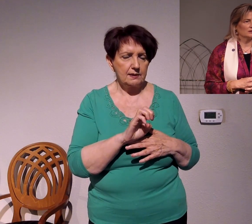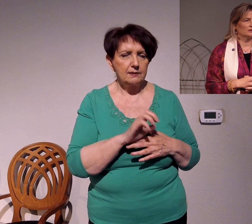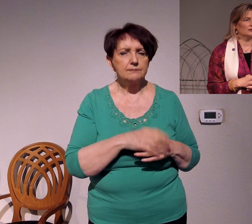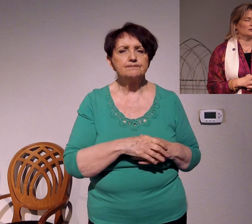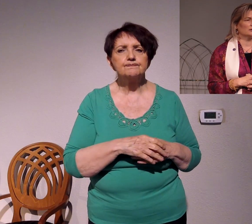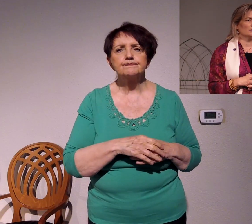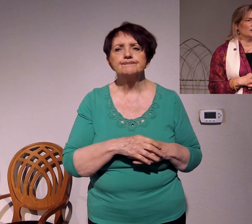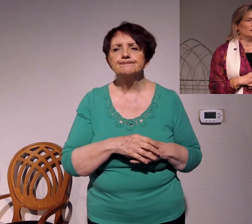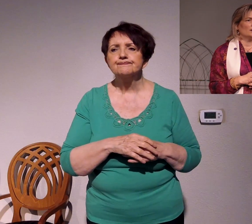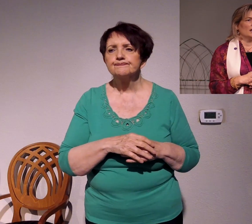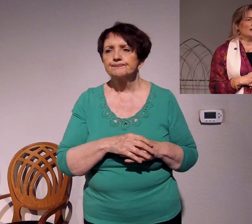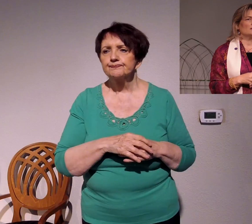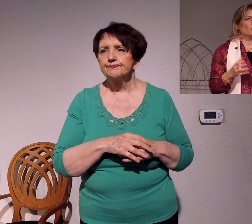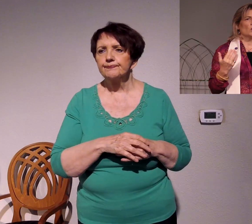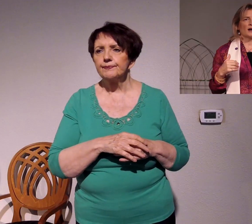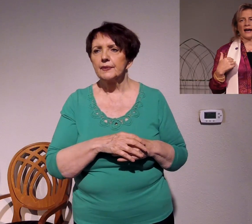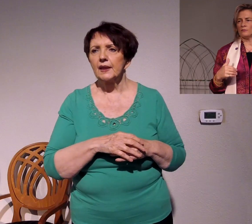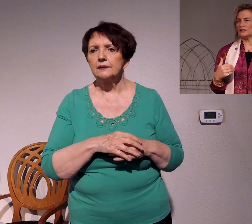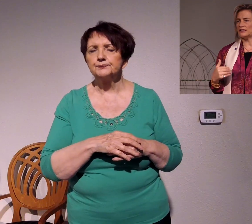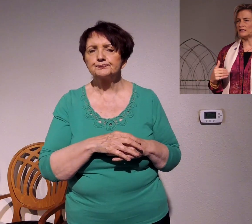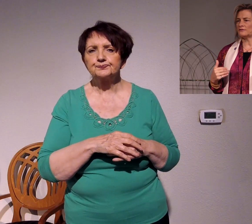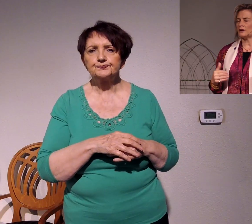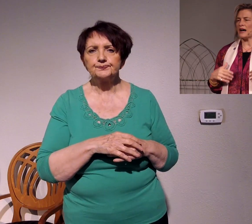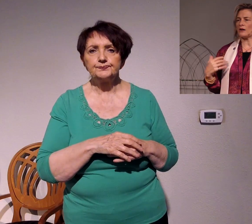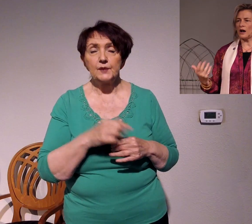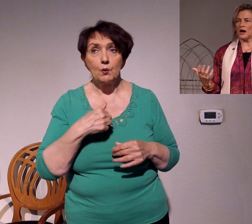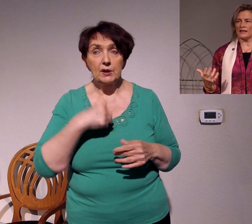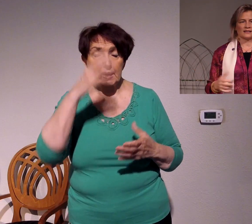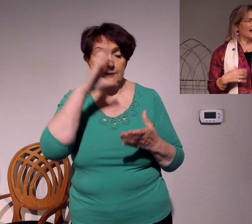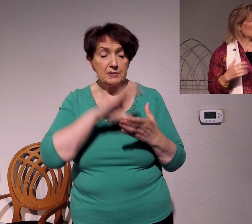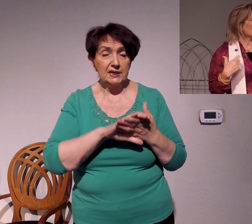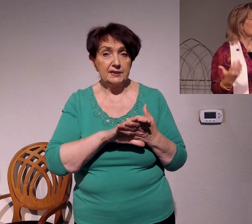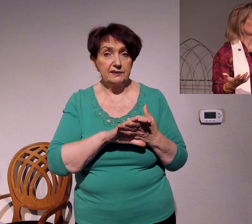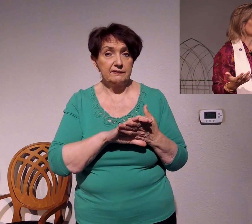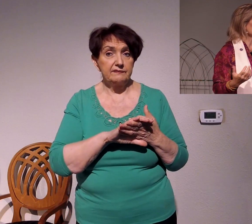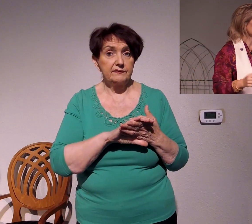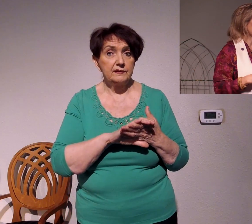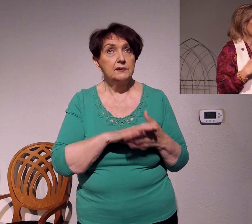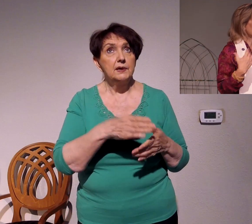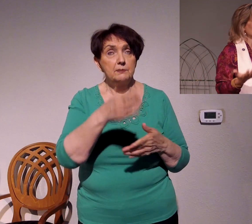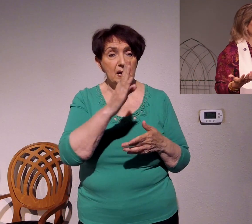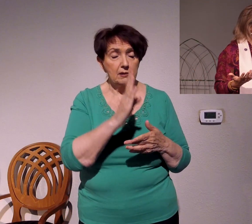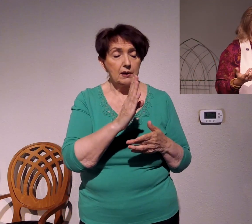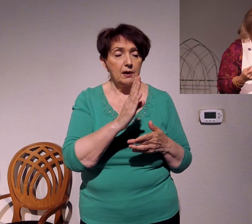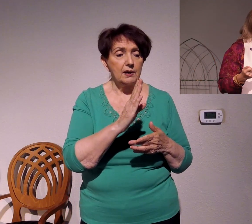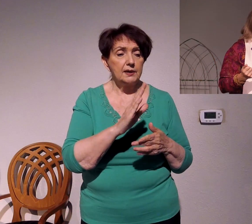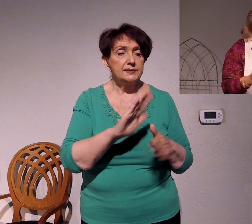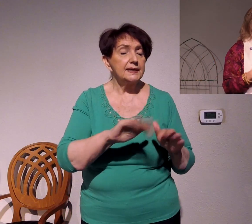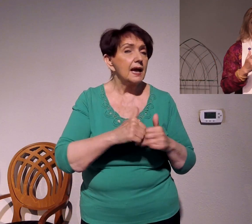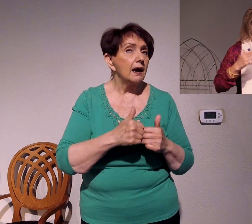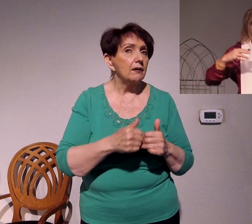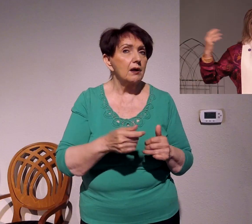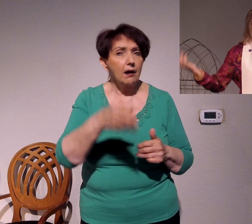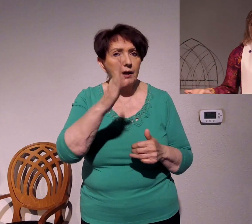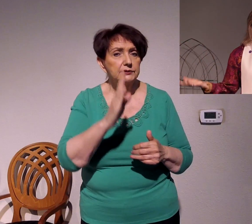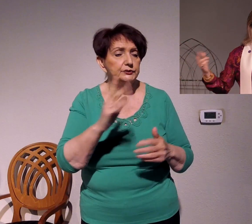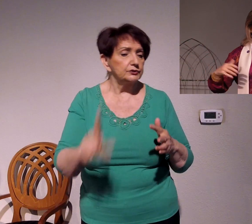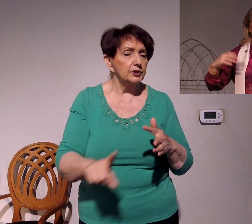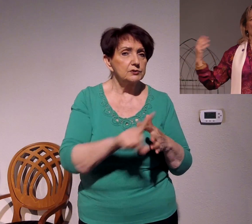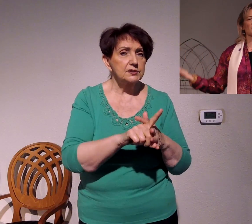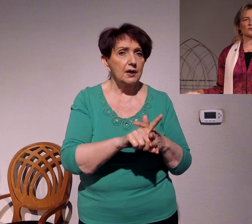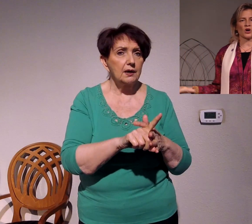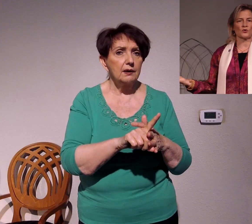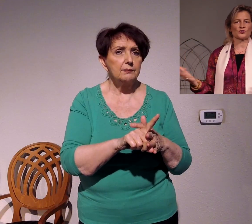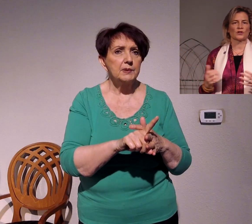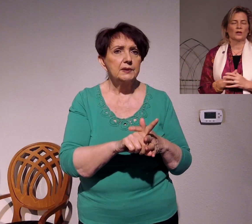inclusive. And what I believe about God and how God is and how God shows up in this universe,